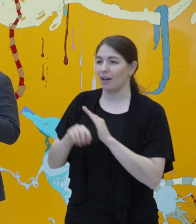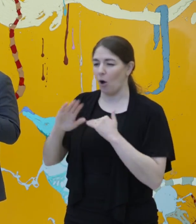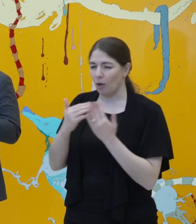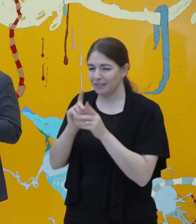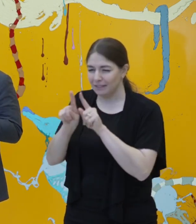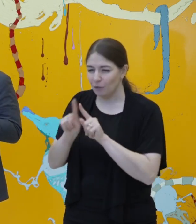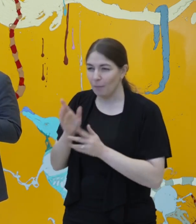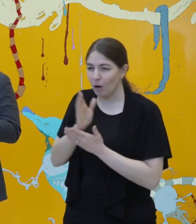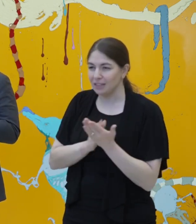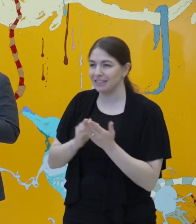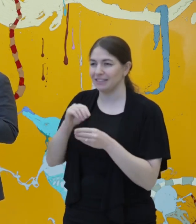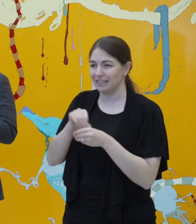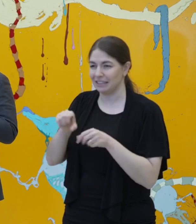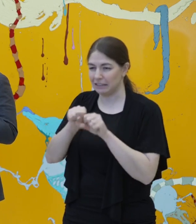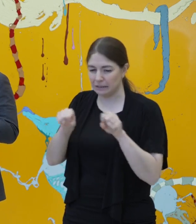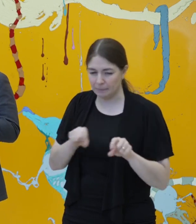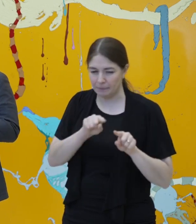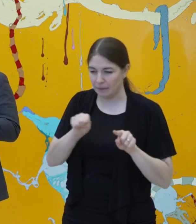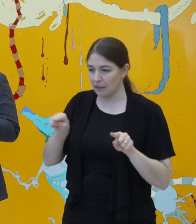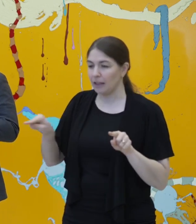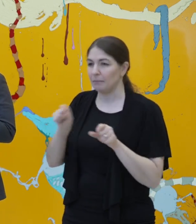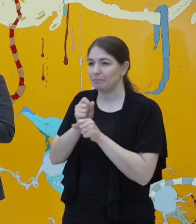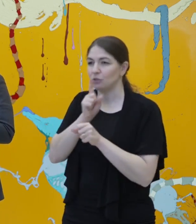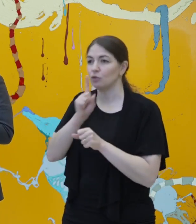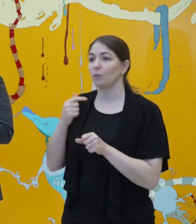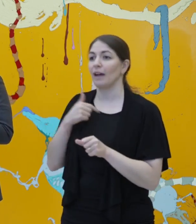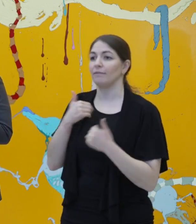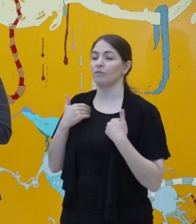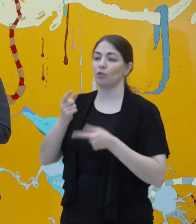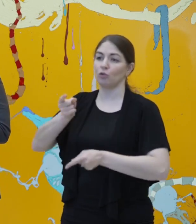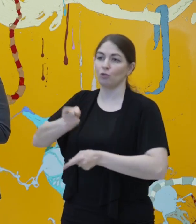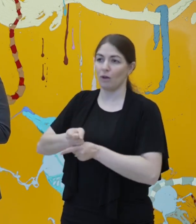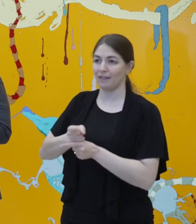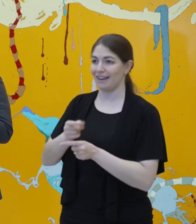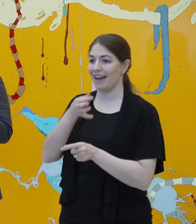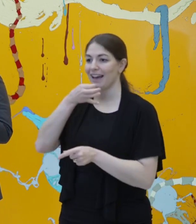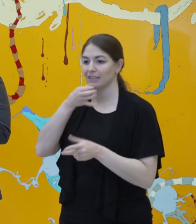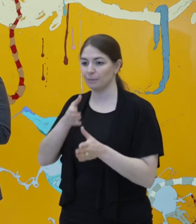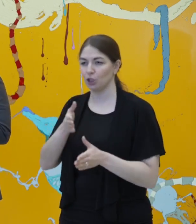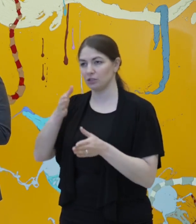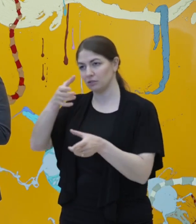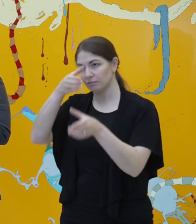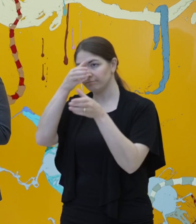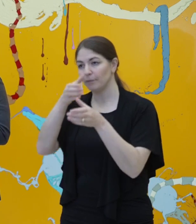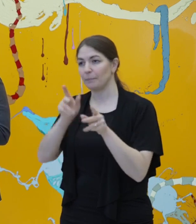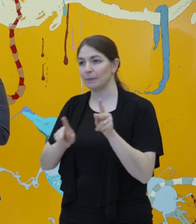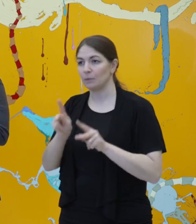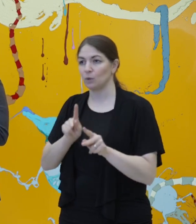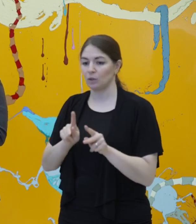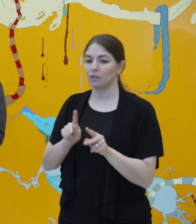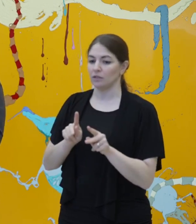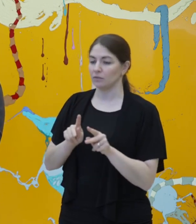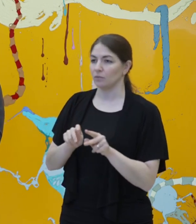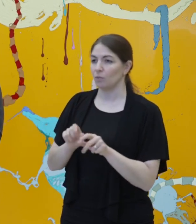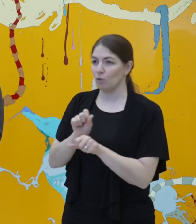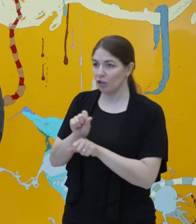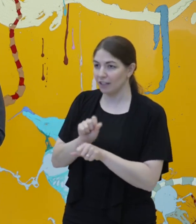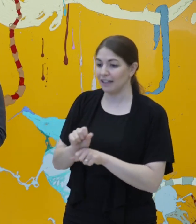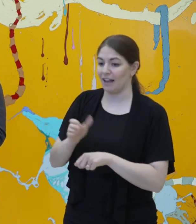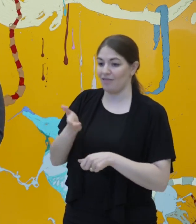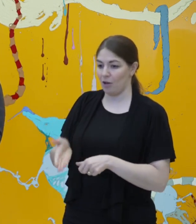sure that we have the right experts either on site or a call away, and increasing our surveillance and